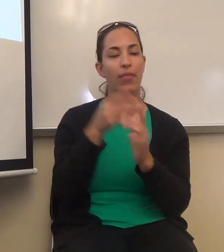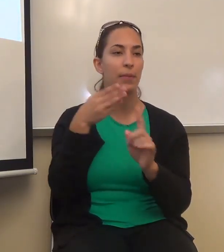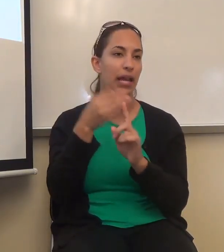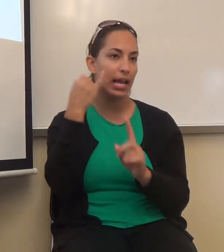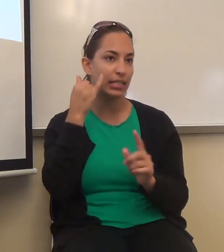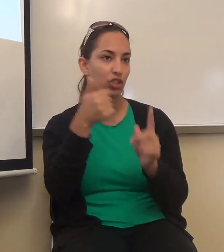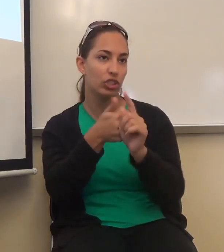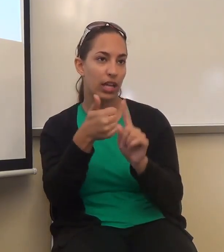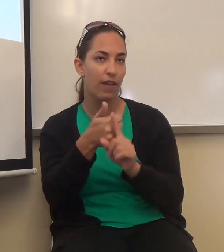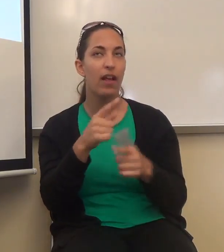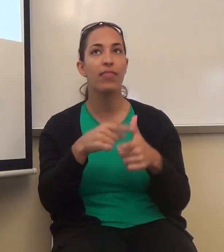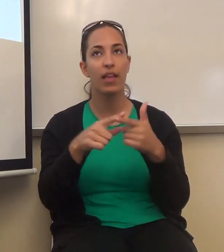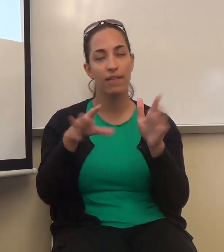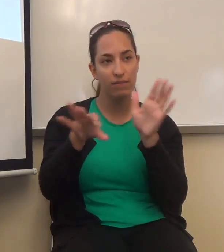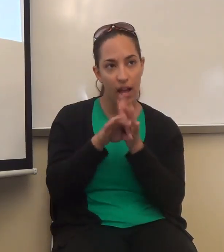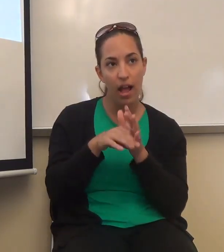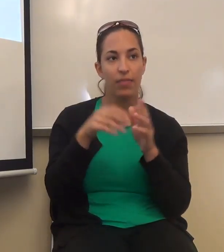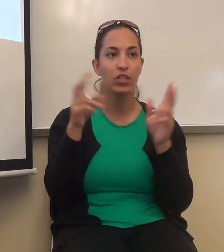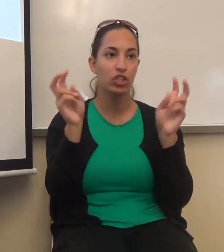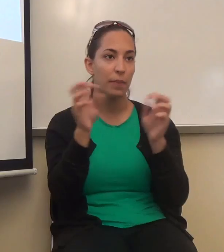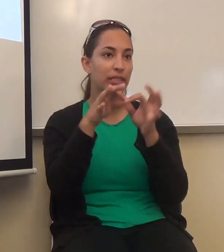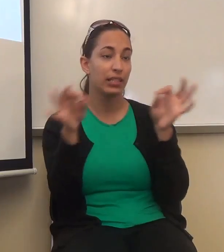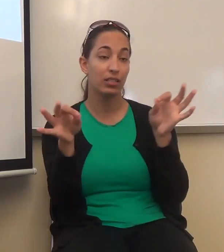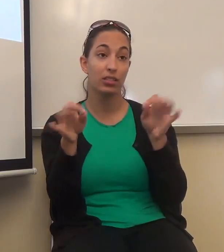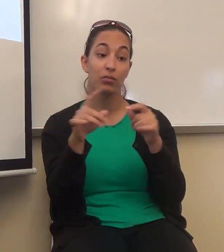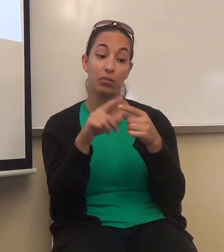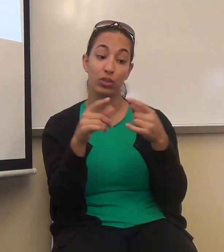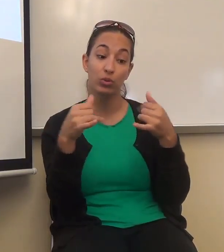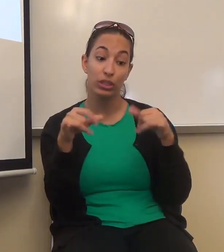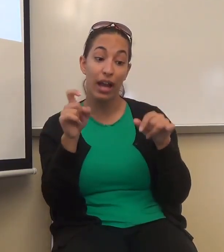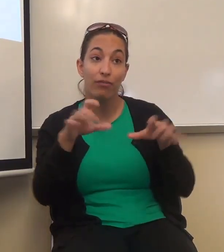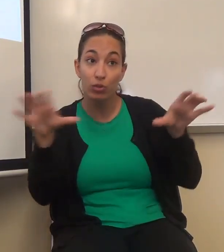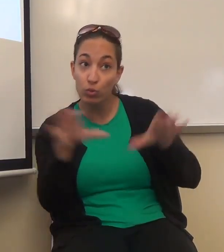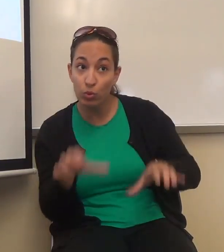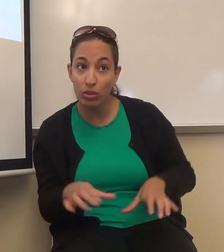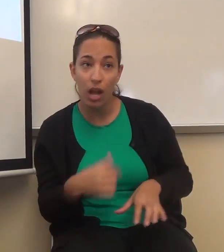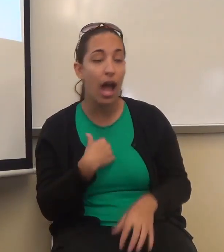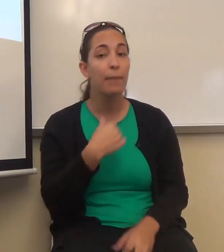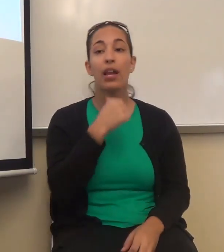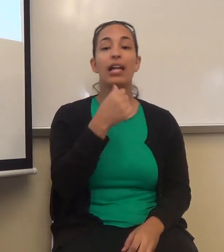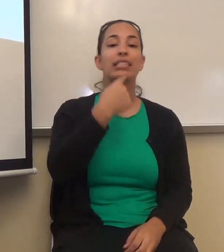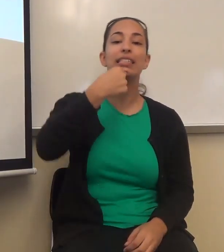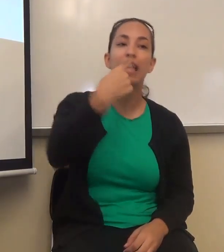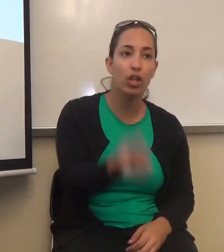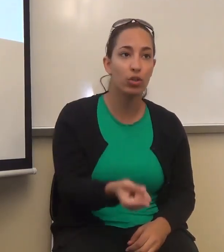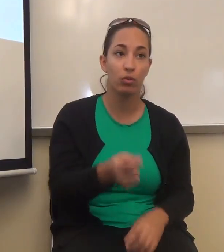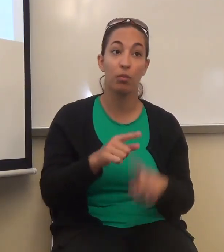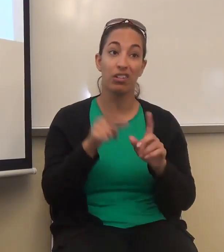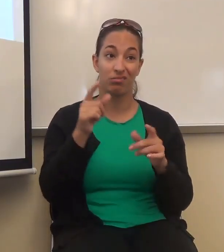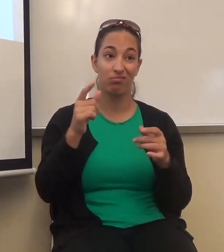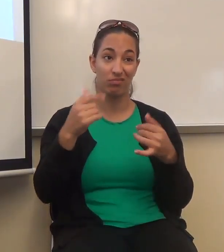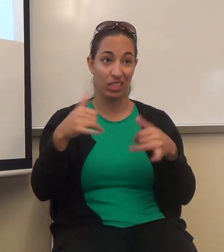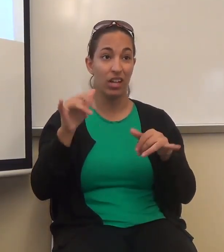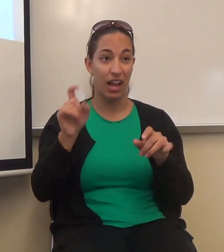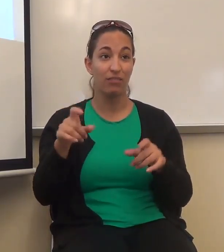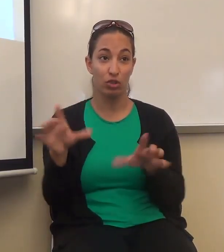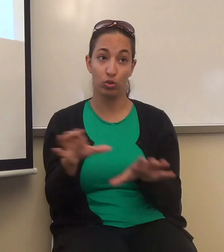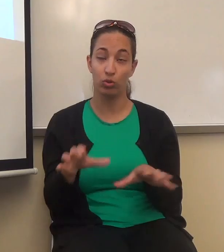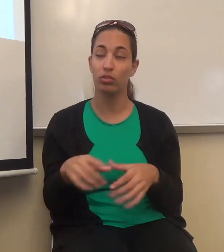topic sentence. But you still have to do all that. For one thing, you have to underline the